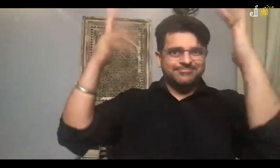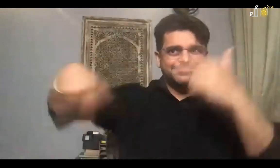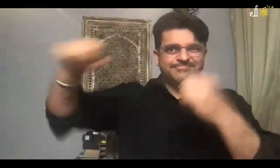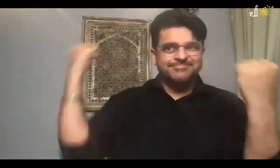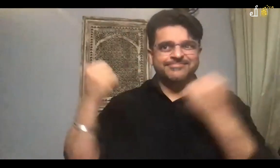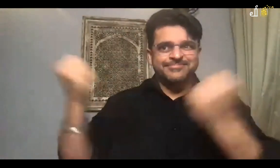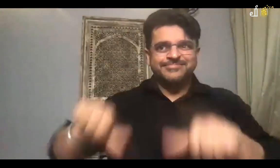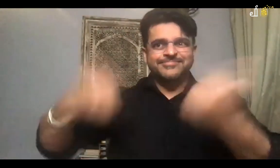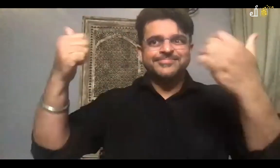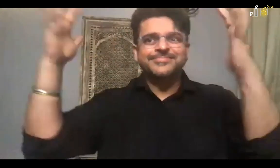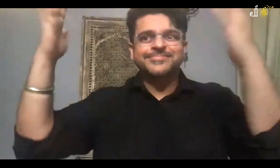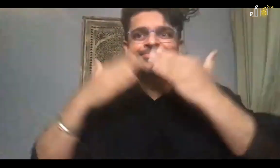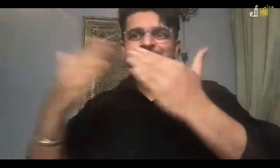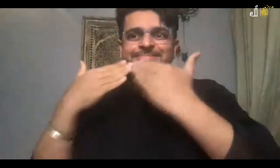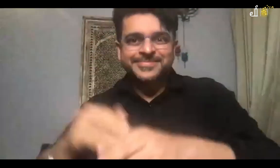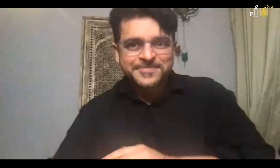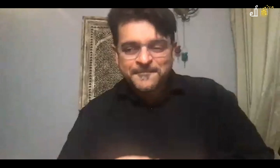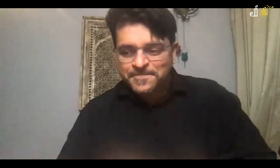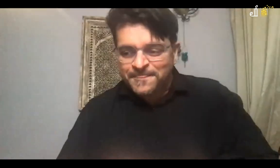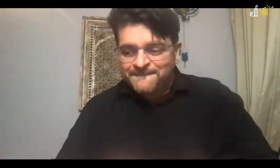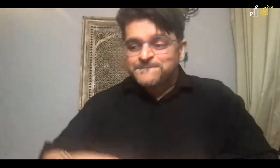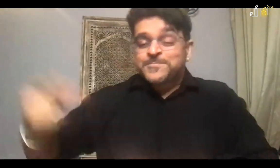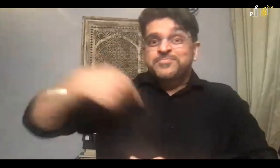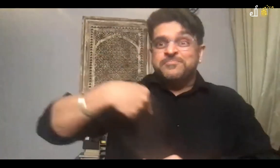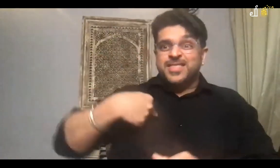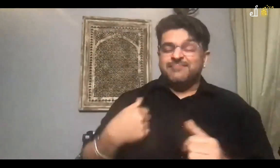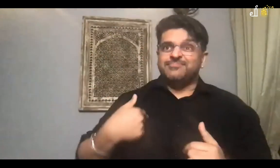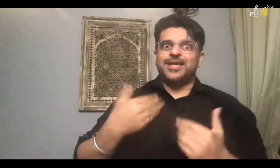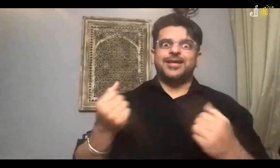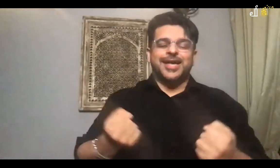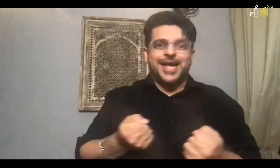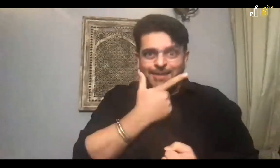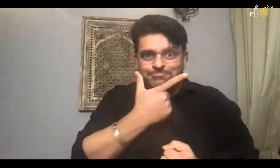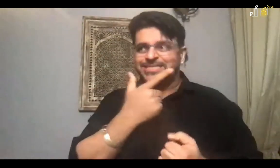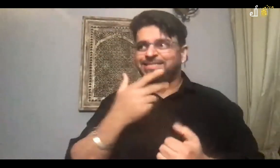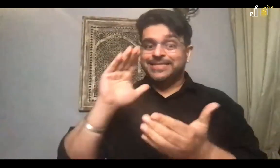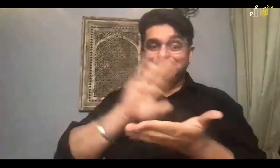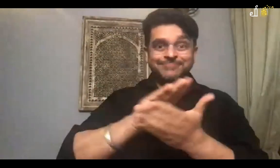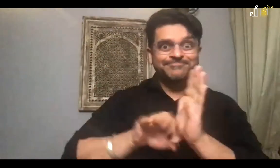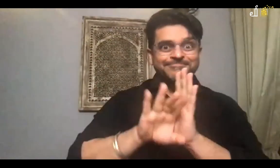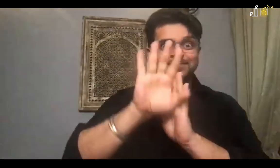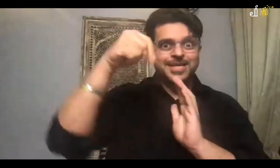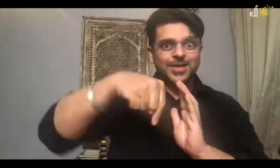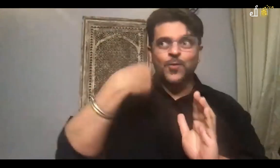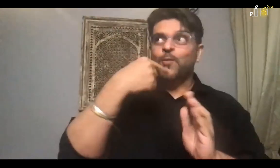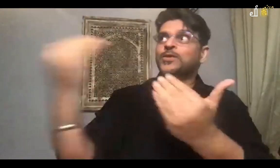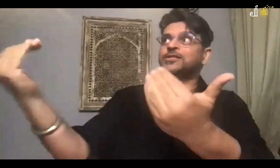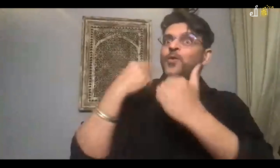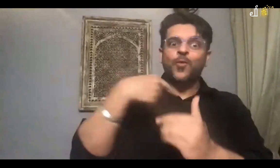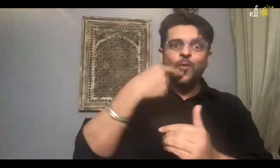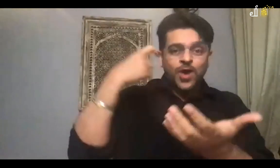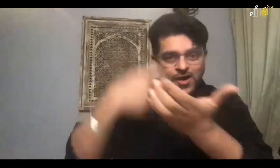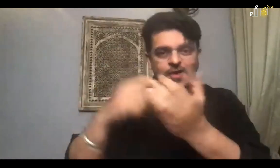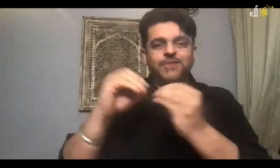So thank you, waving hands to you all, and thank you so much for working hard in the CSR sector. I personally am so happy that Here